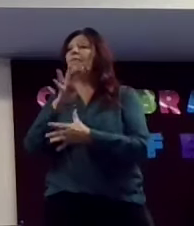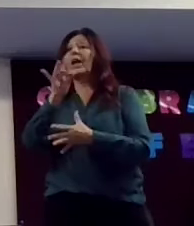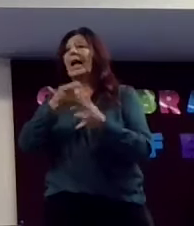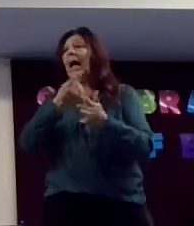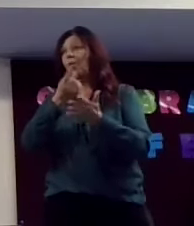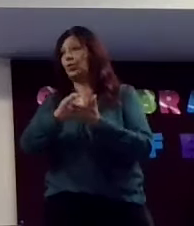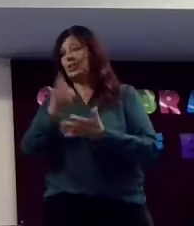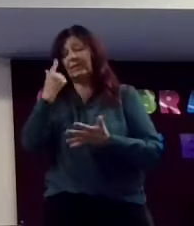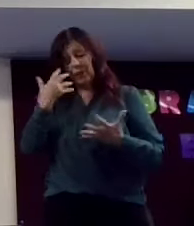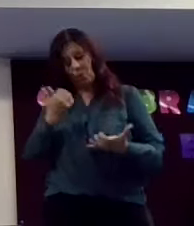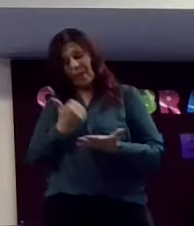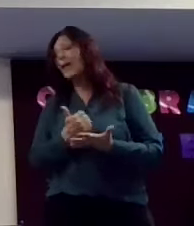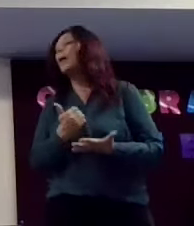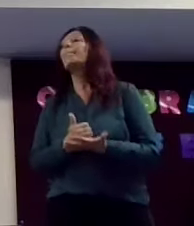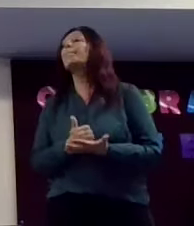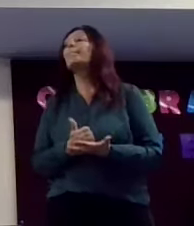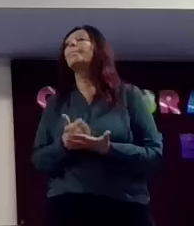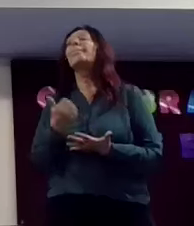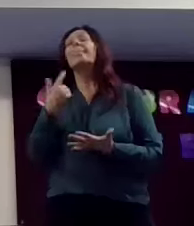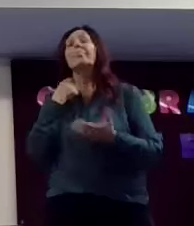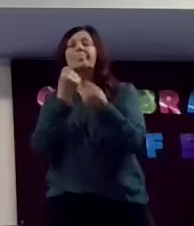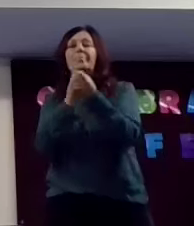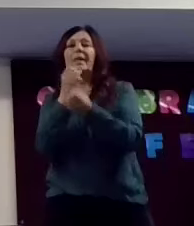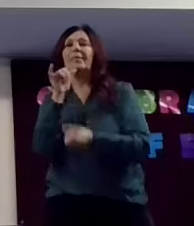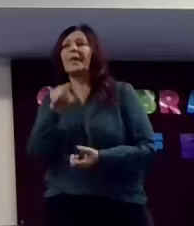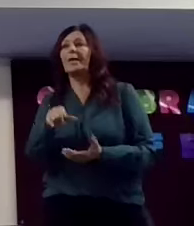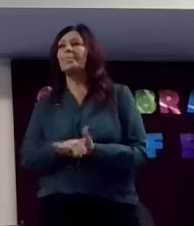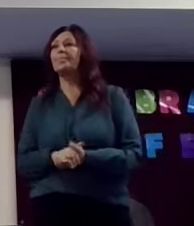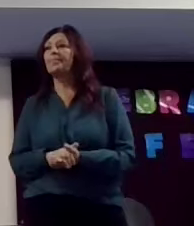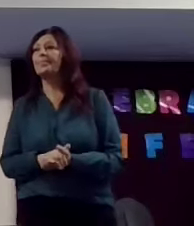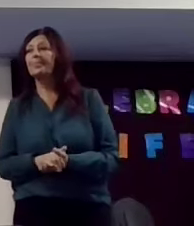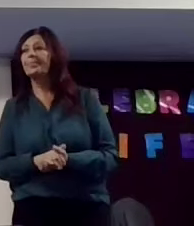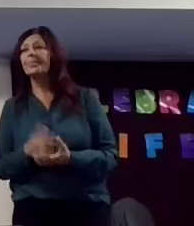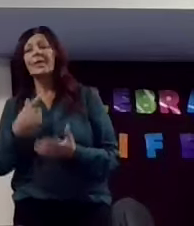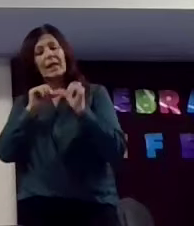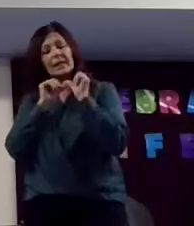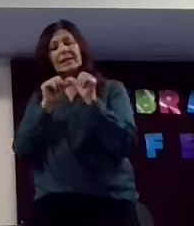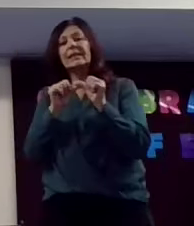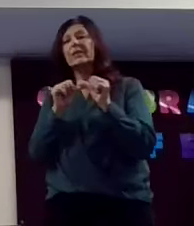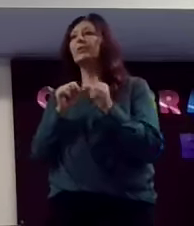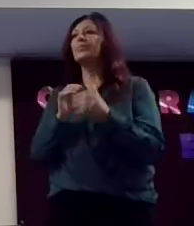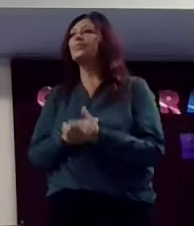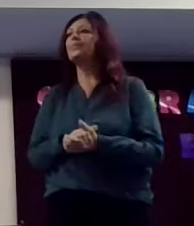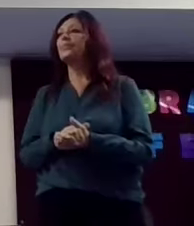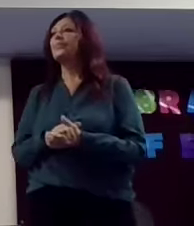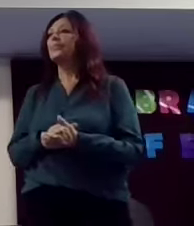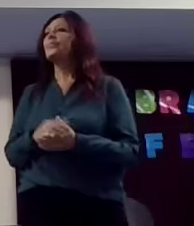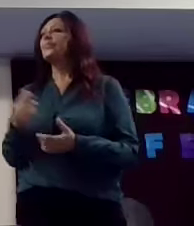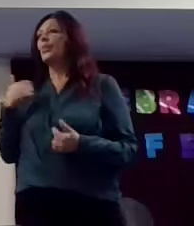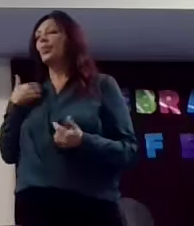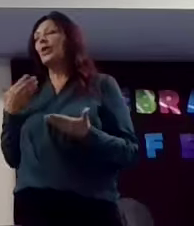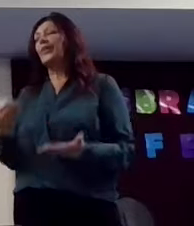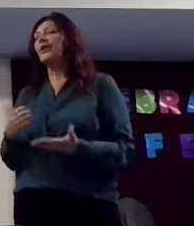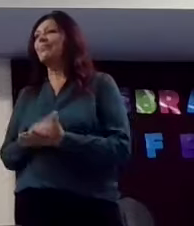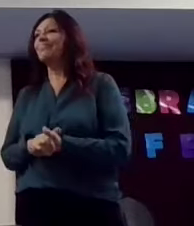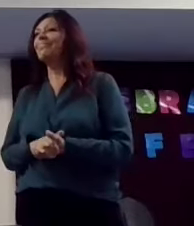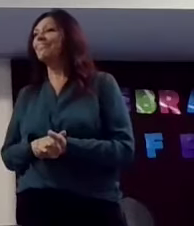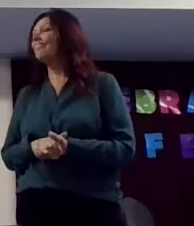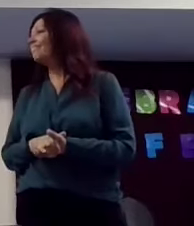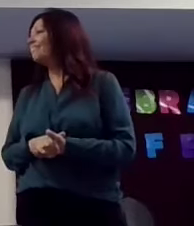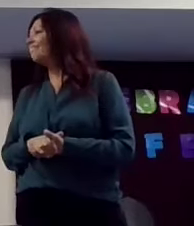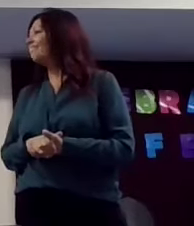hours if they want the help. And I'm a big advocate for treatment courts and continuing that on a higher level. We are in all the treatment. Yes,